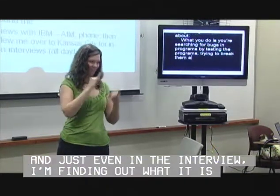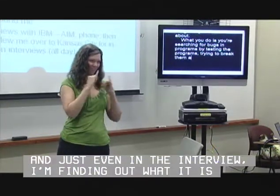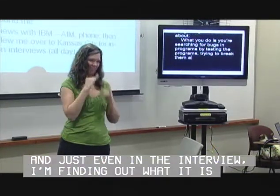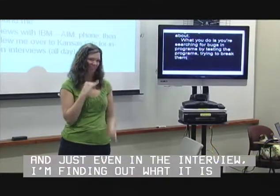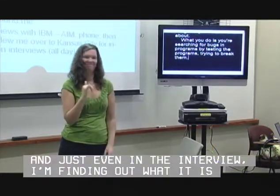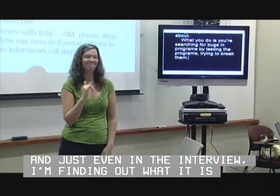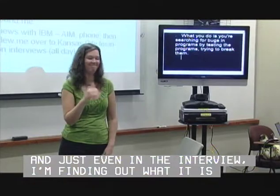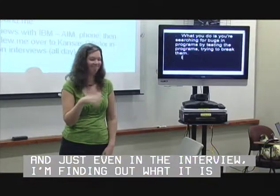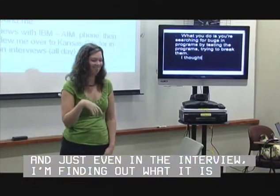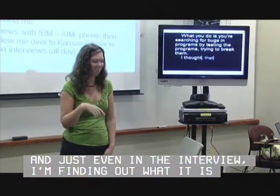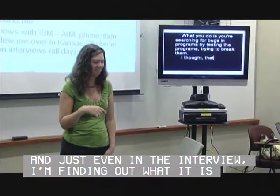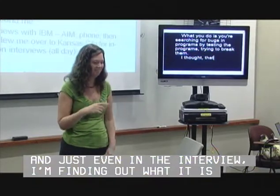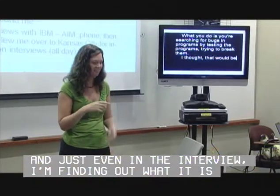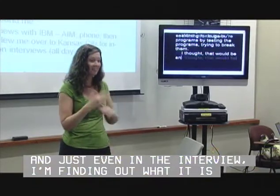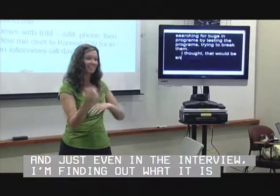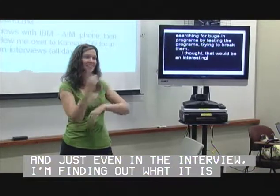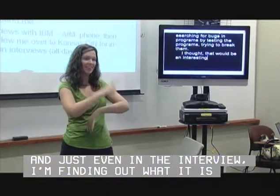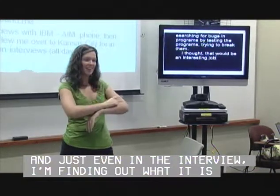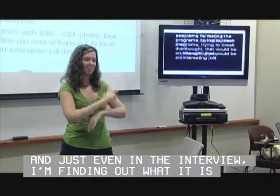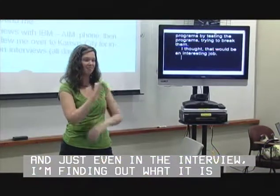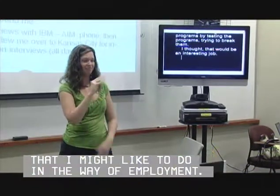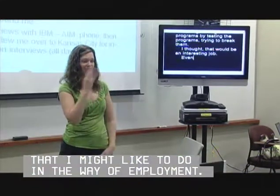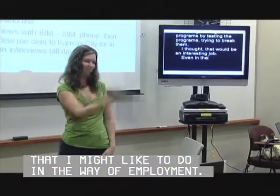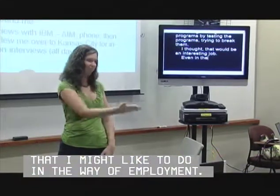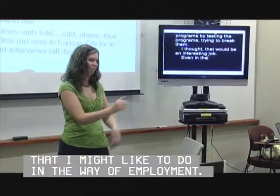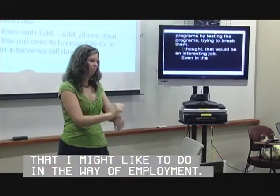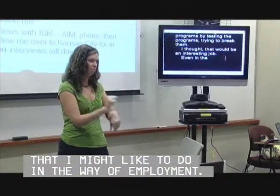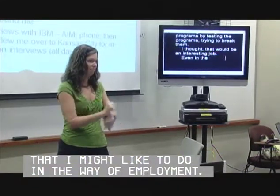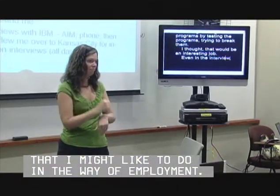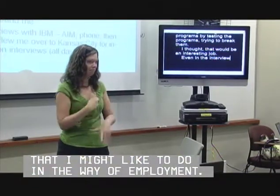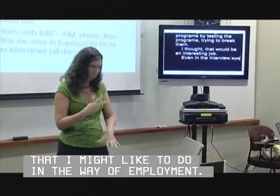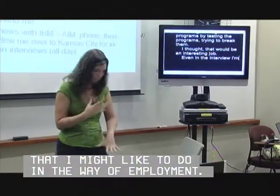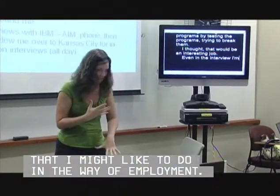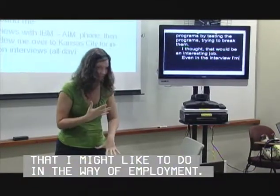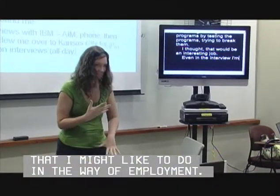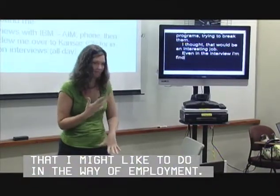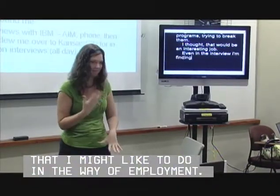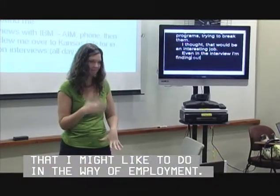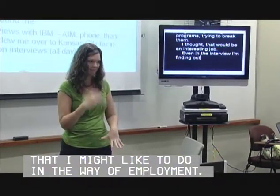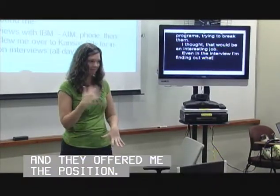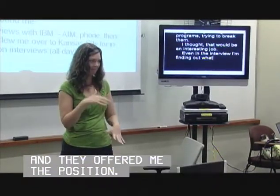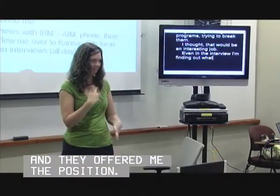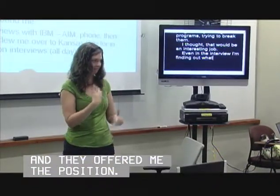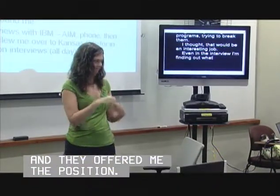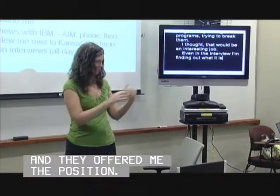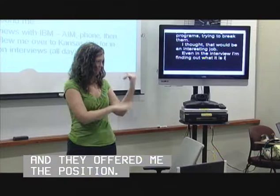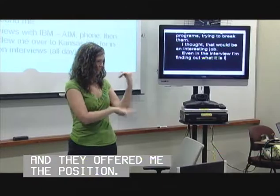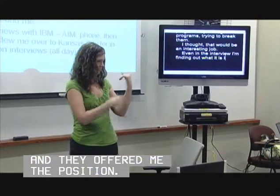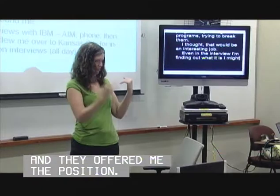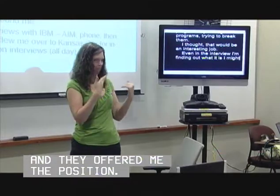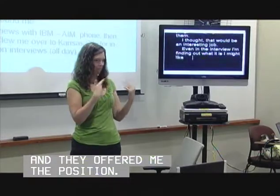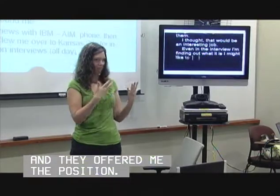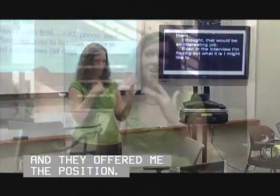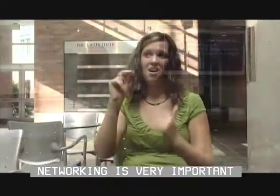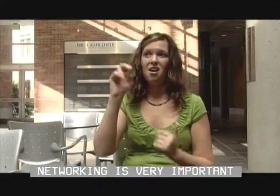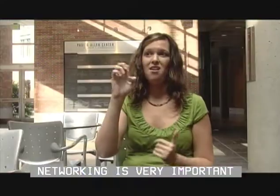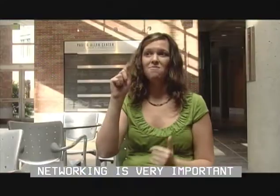know, and just even in the interview, I'm finding out what it is that I might like to do in the way of employment. And they offered me the position.